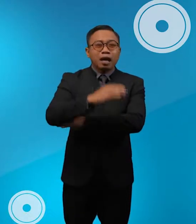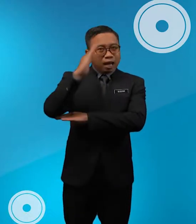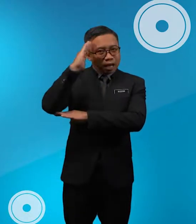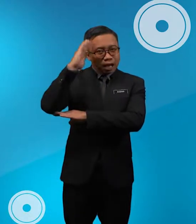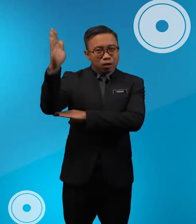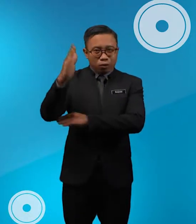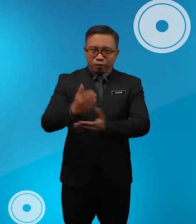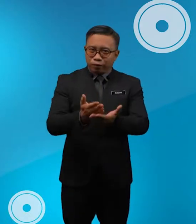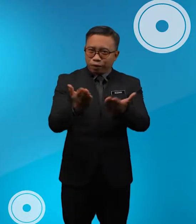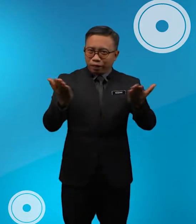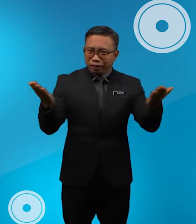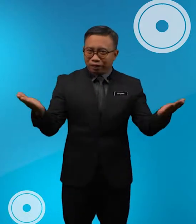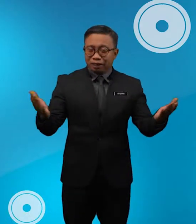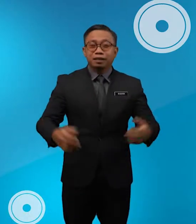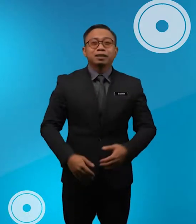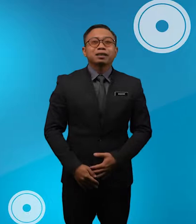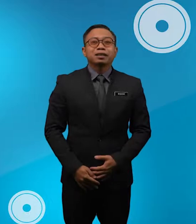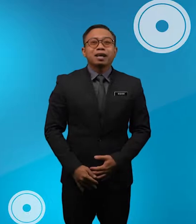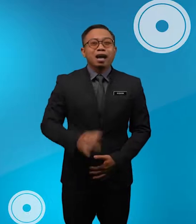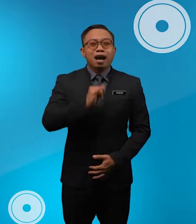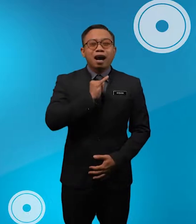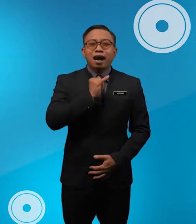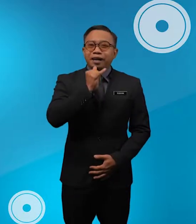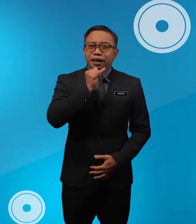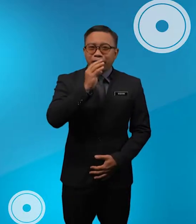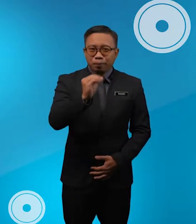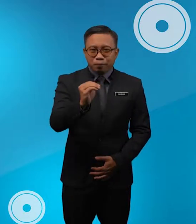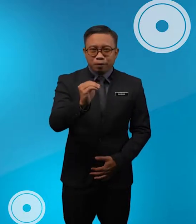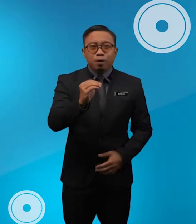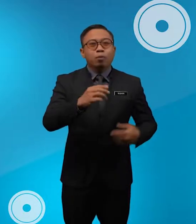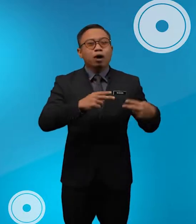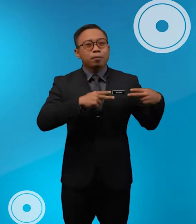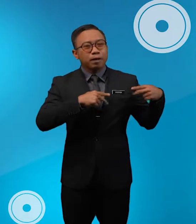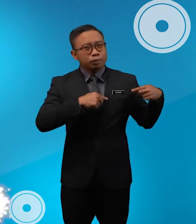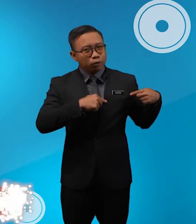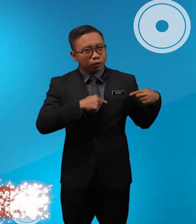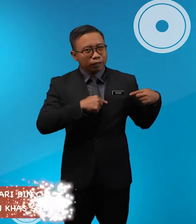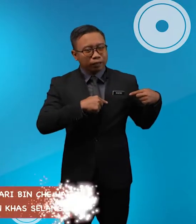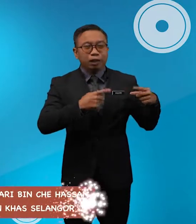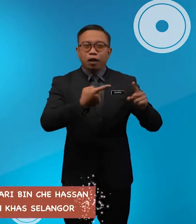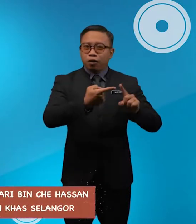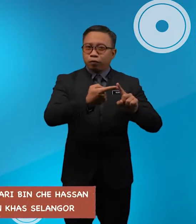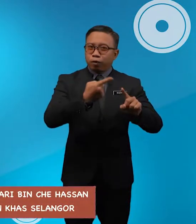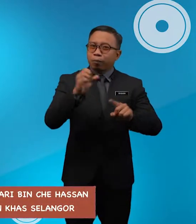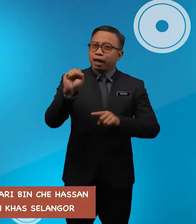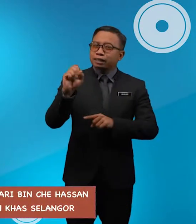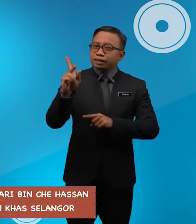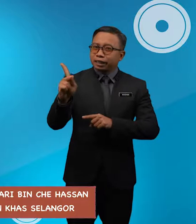Assalamualaikum. everyone. I am Muhammad Bukhari from SK